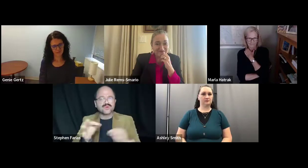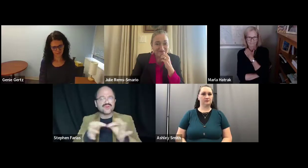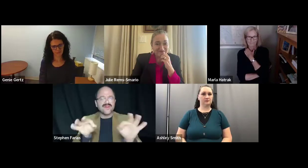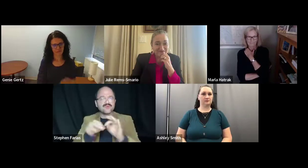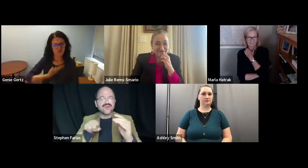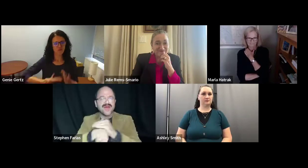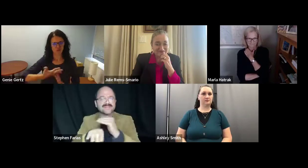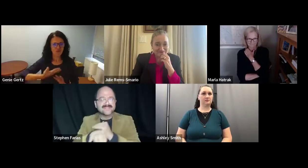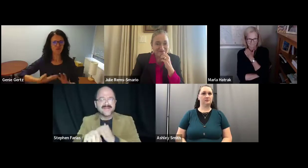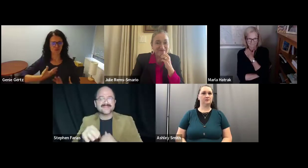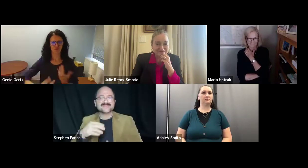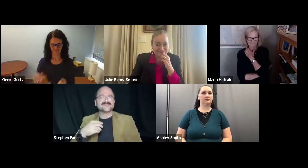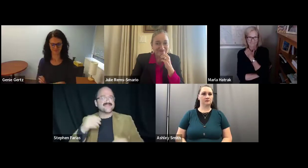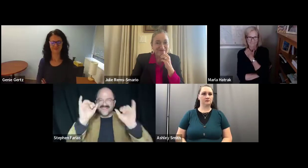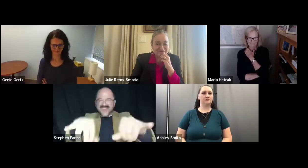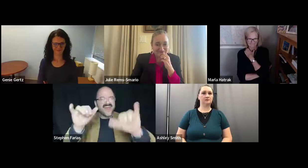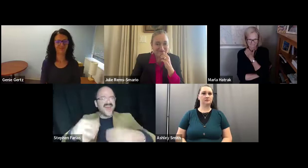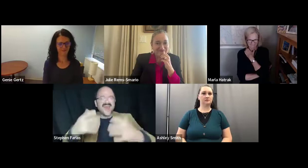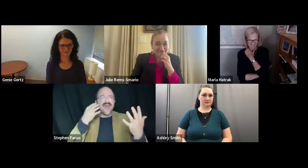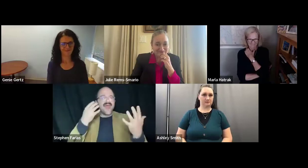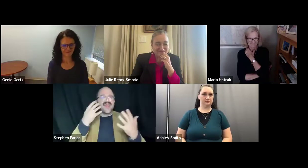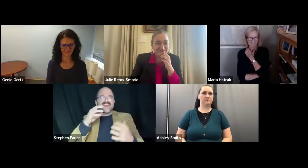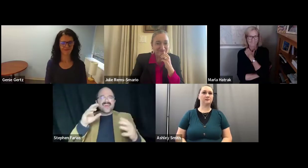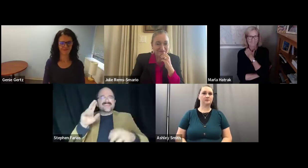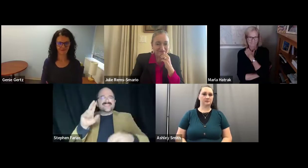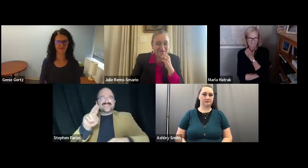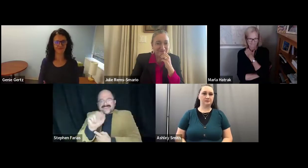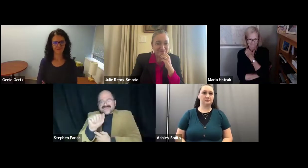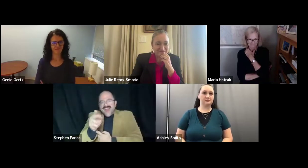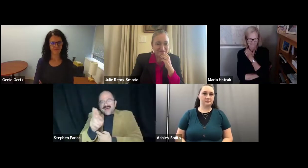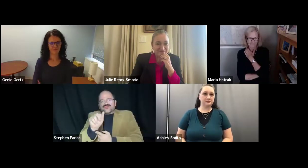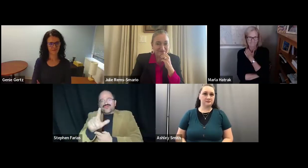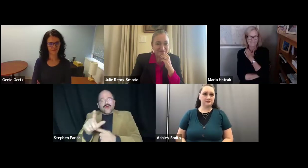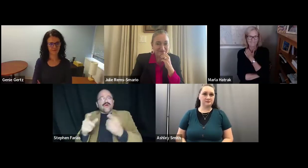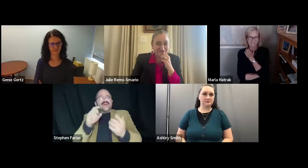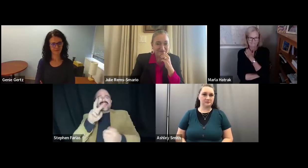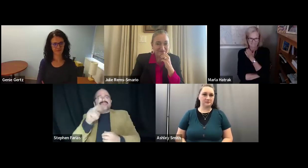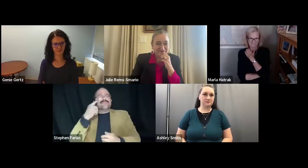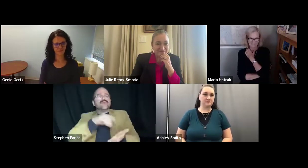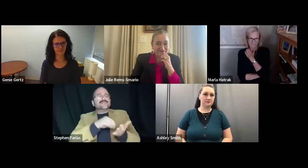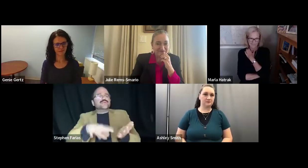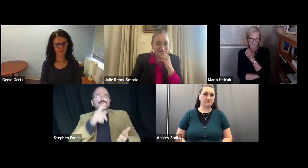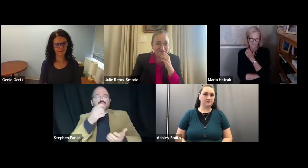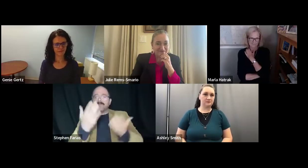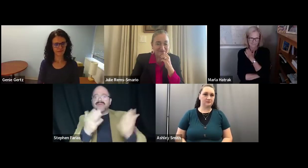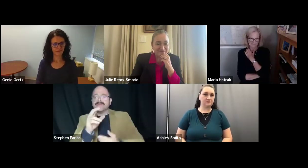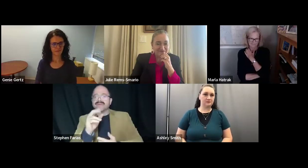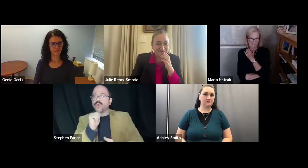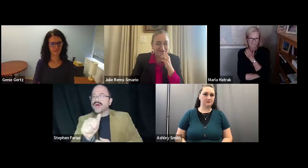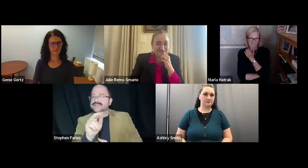challenge, but imagine the trade-off here of having consistent language exposure. It's a natural environment